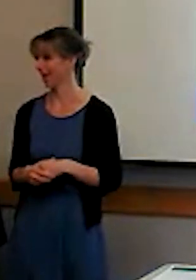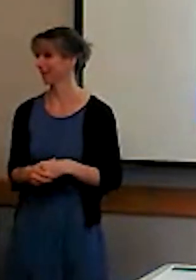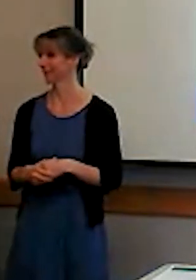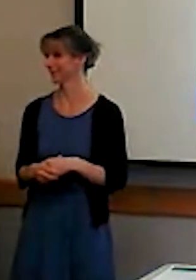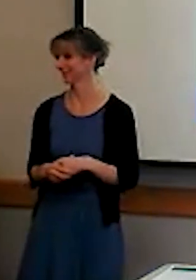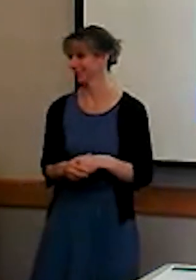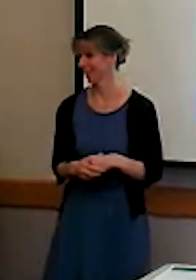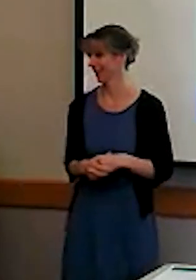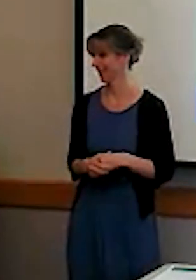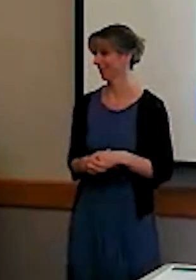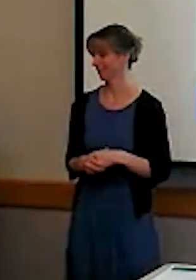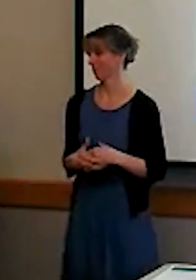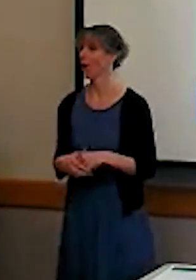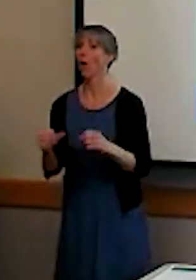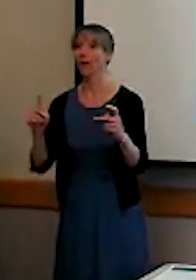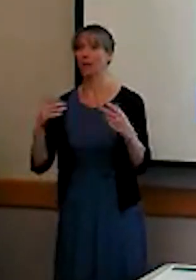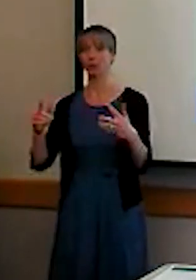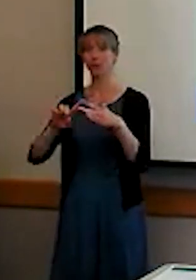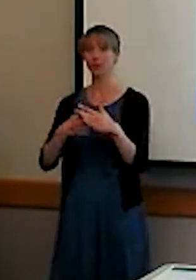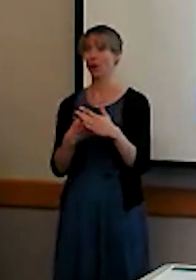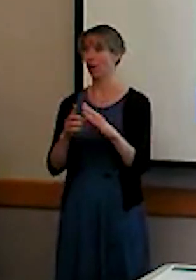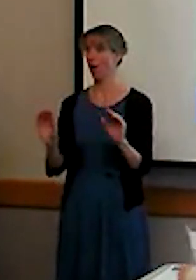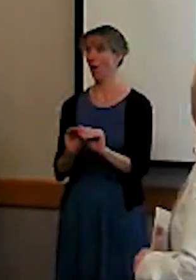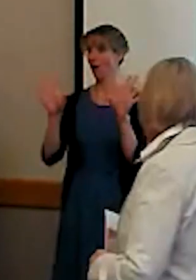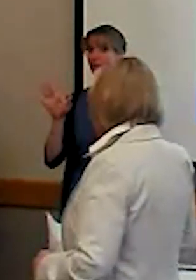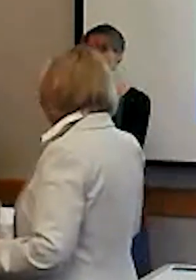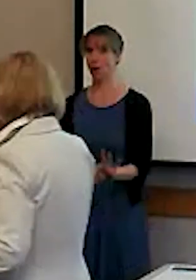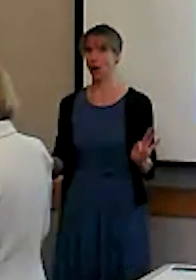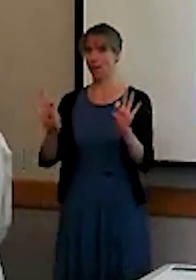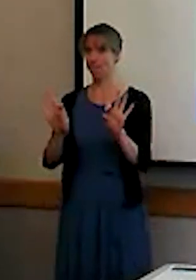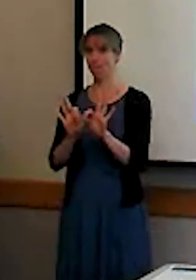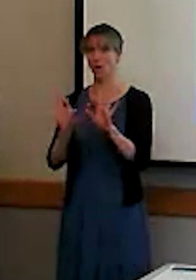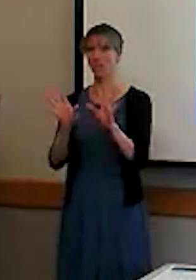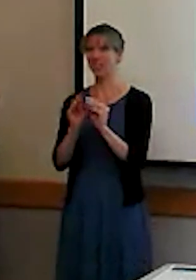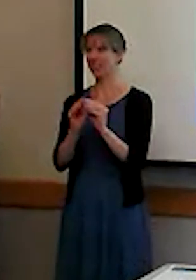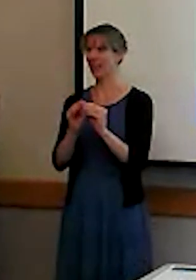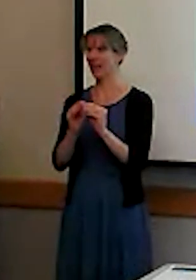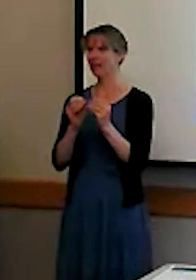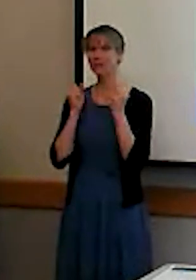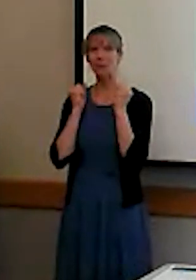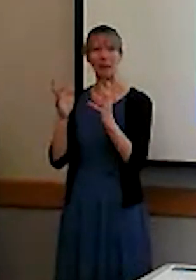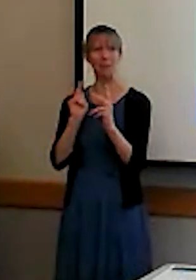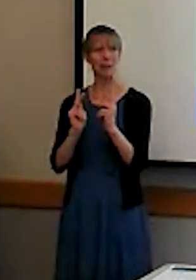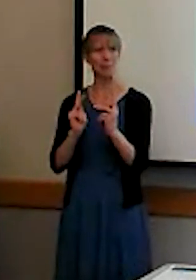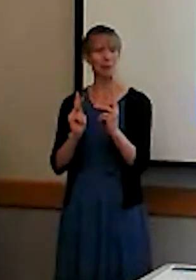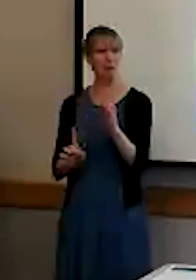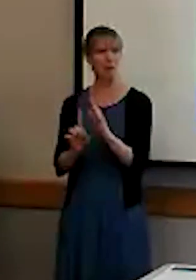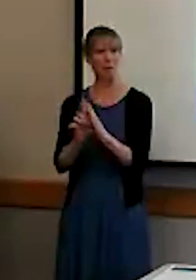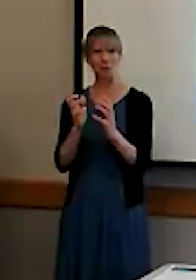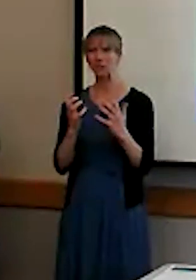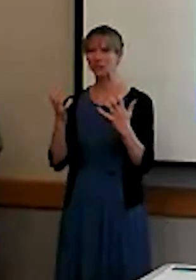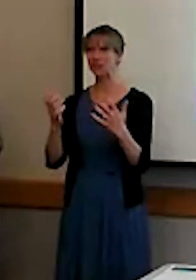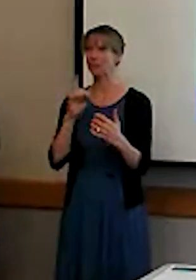It looks like we're ready to get started on this, obviously a very important session. I can't believe there's so many people here. I'm sure